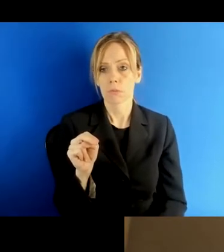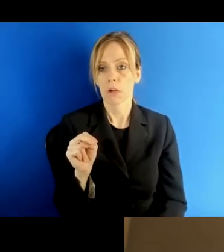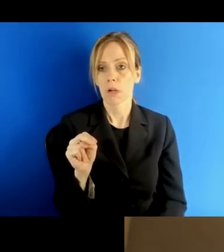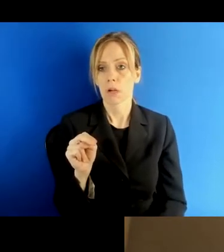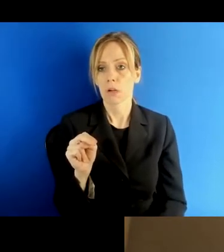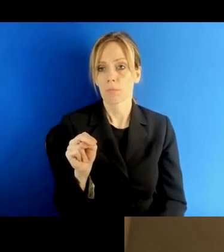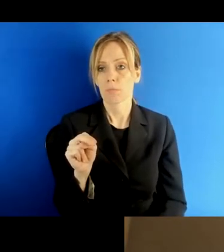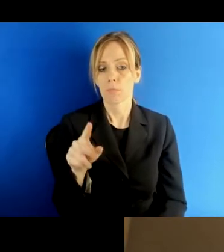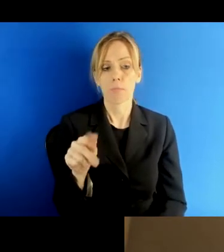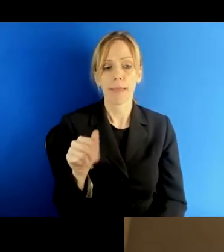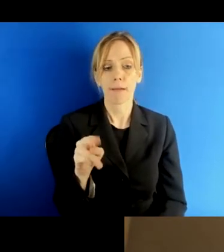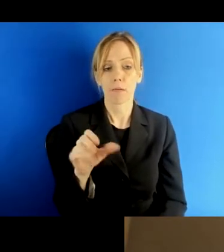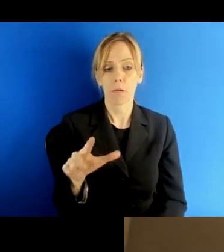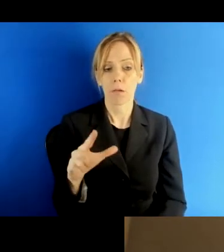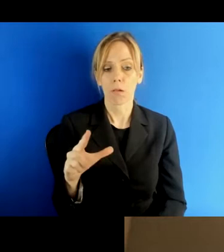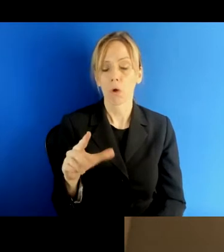visiting them,